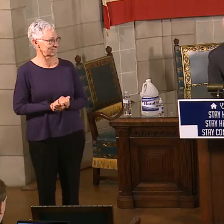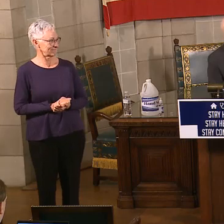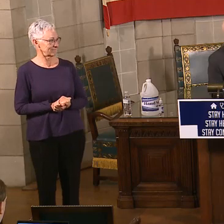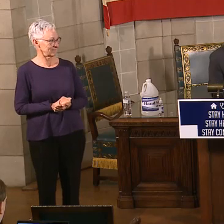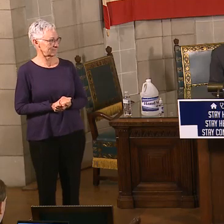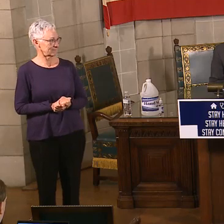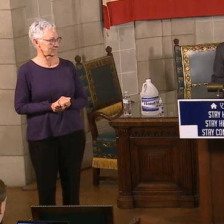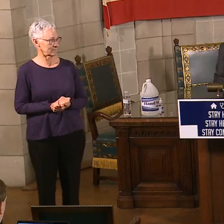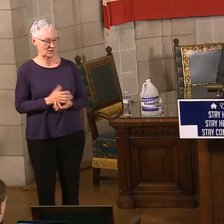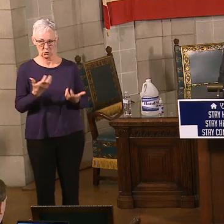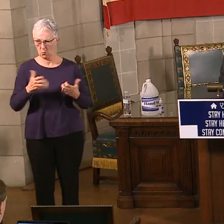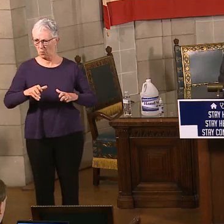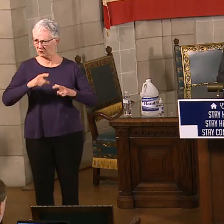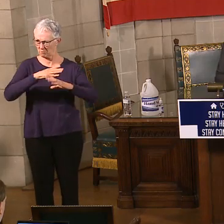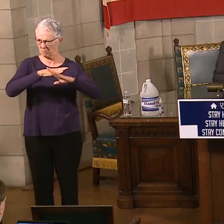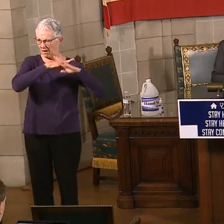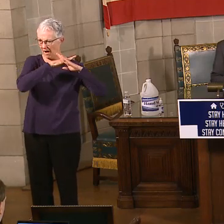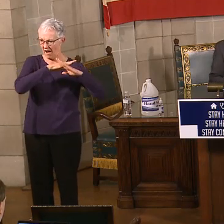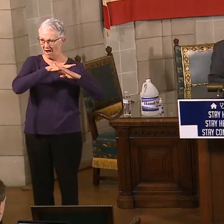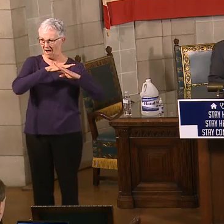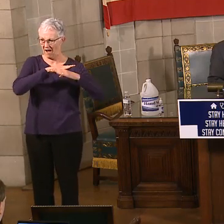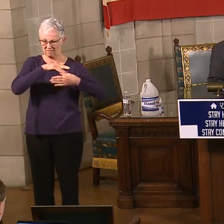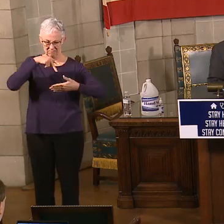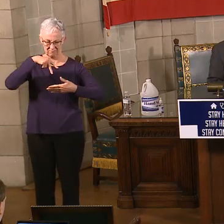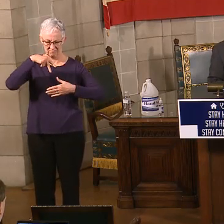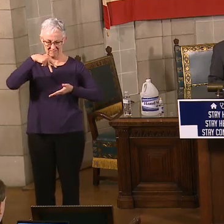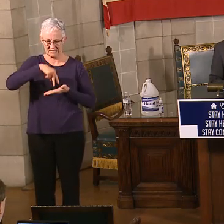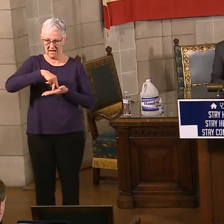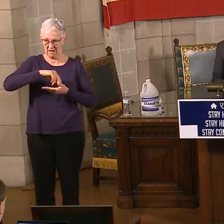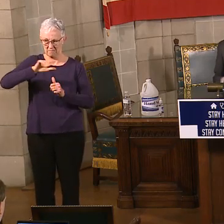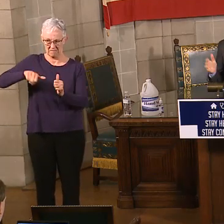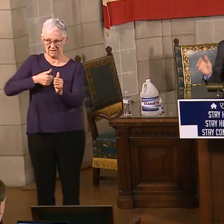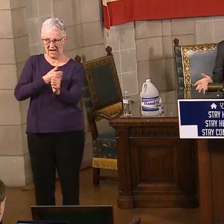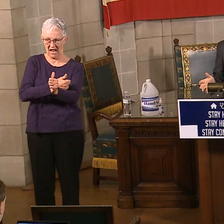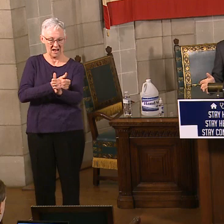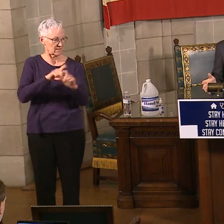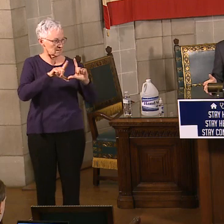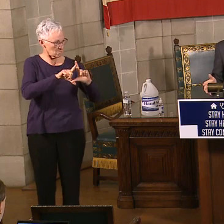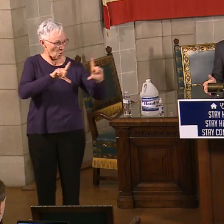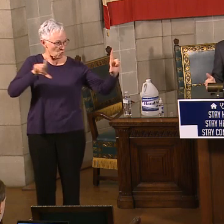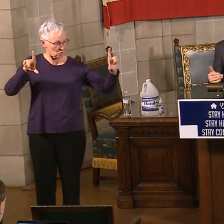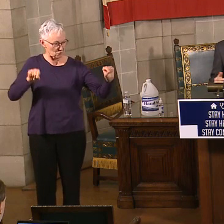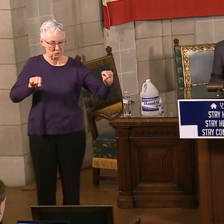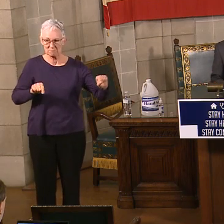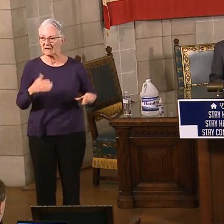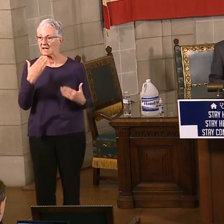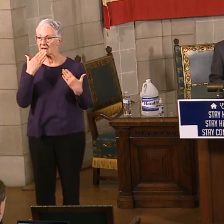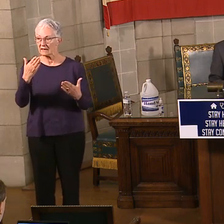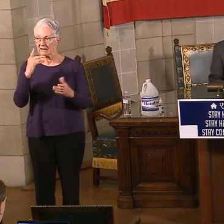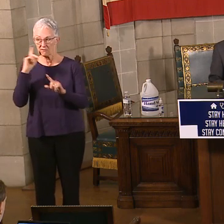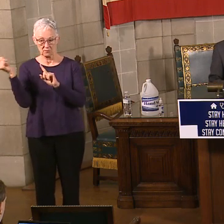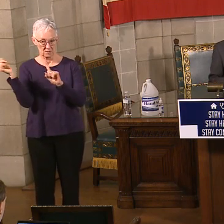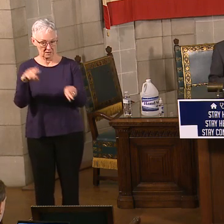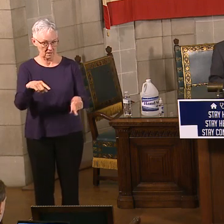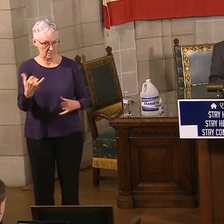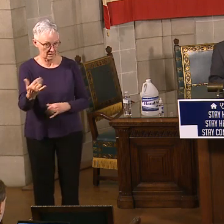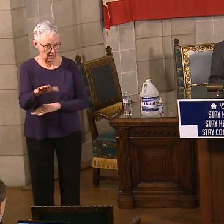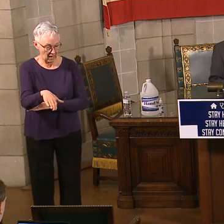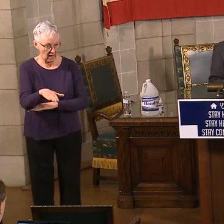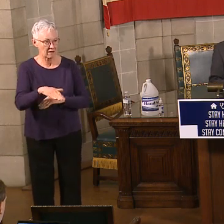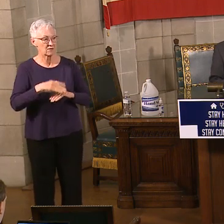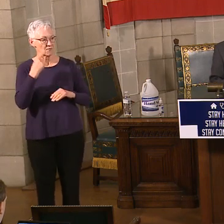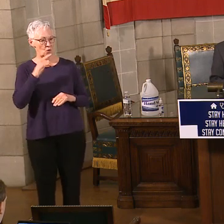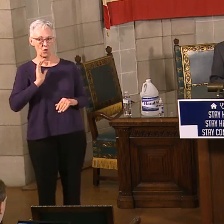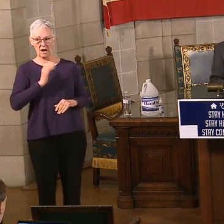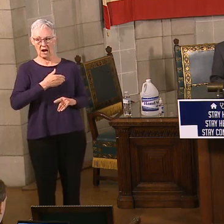All right, don't want you getting blocked by our poster board here. Well, thank you very much, everybody, for coming here this afternoon, again, for another one of